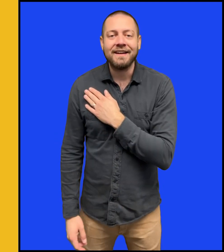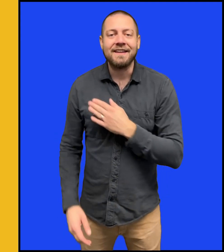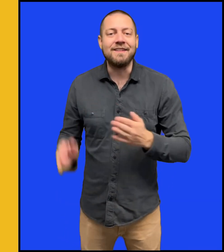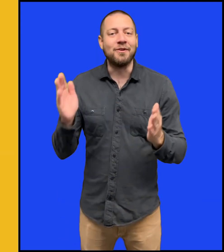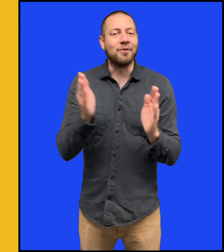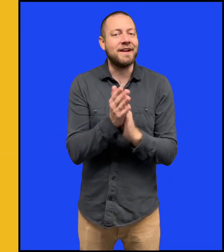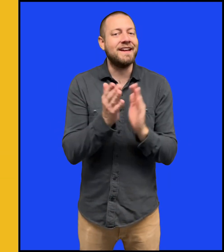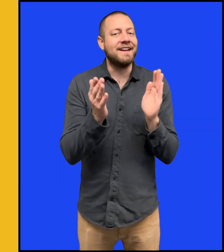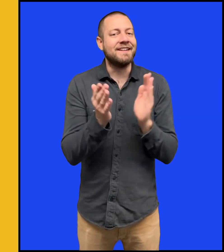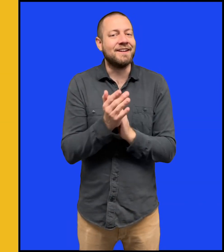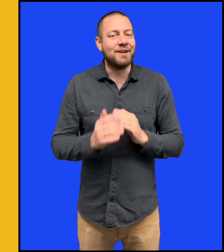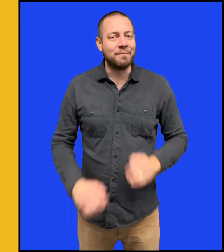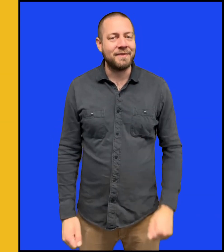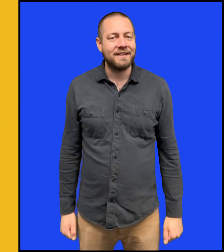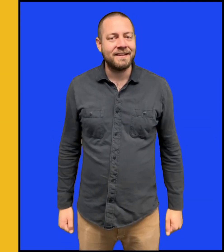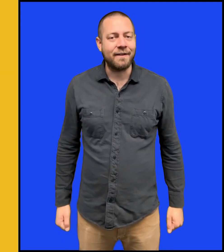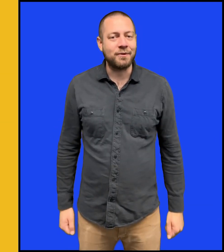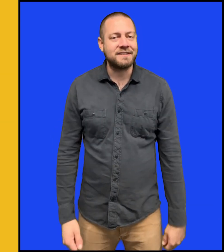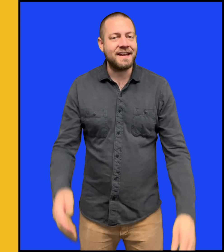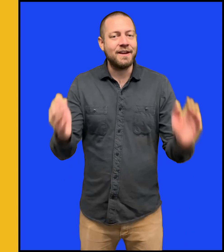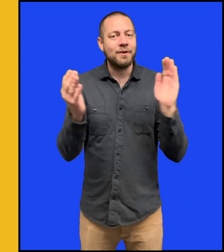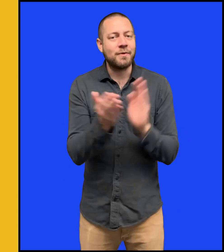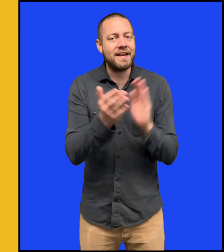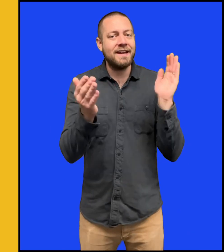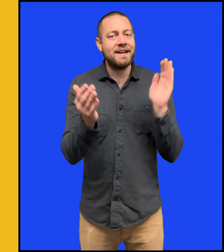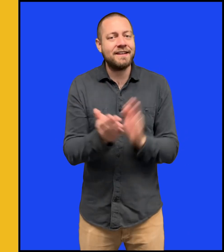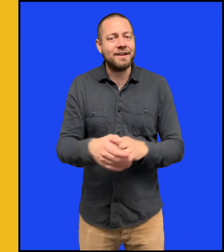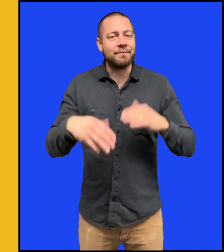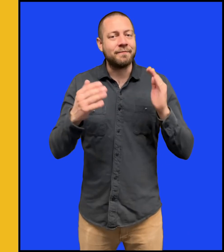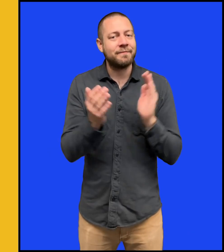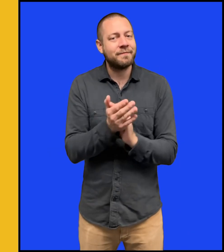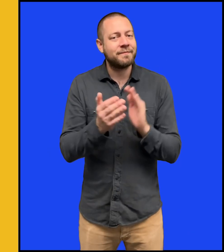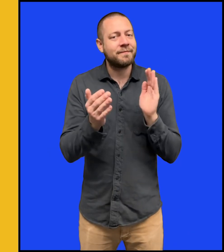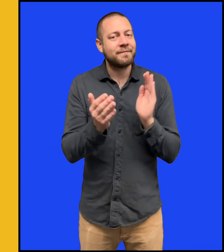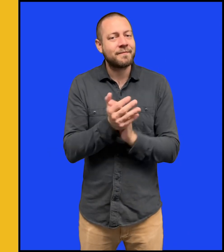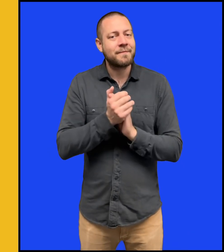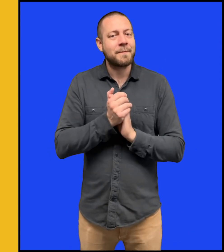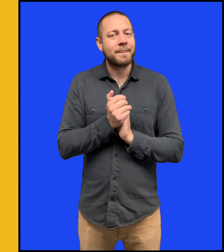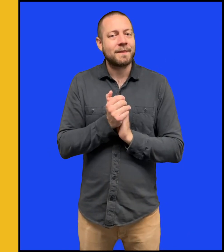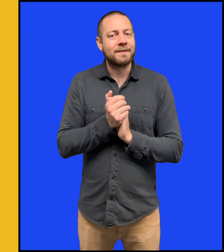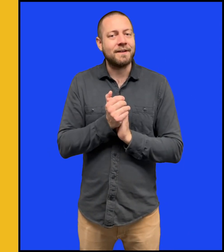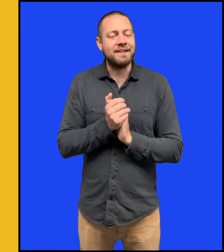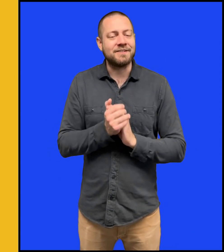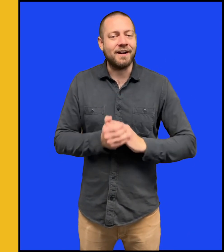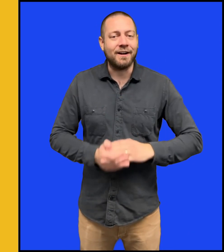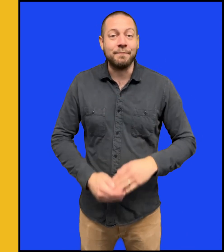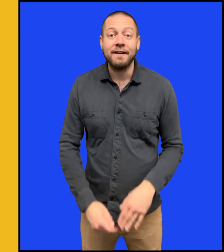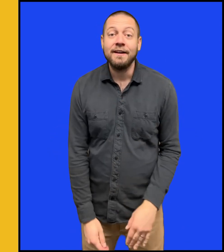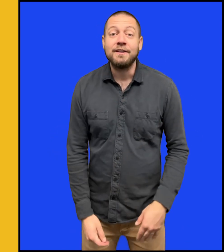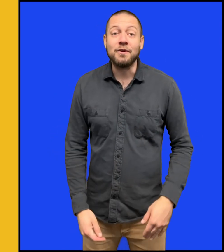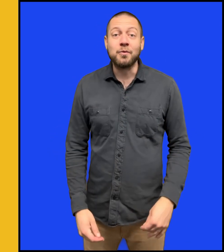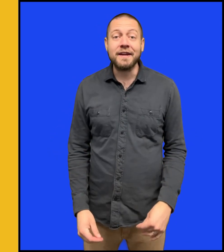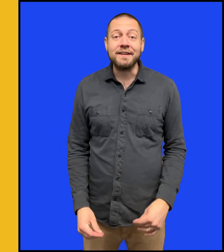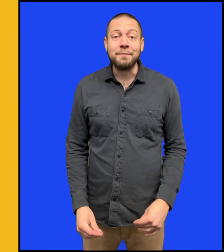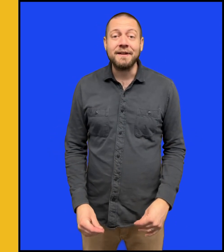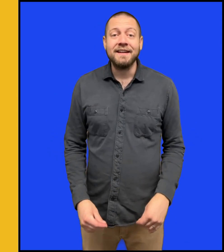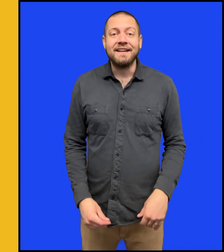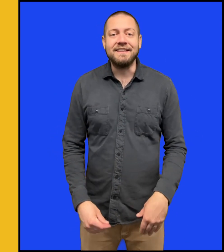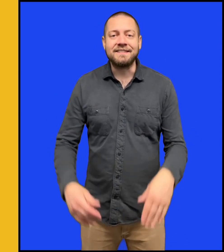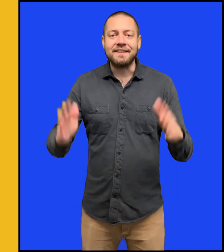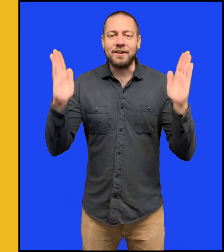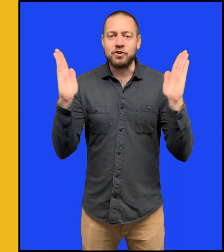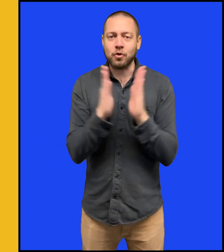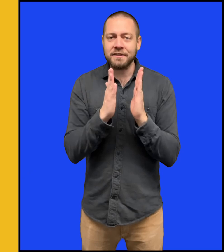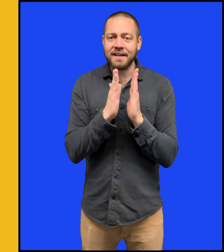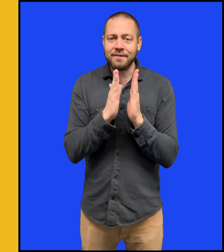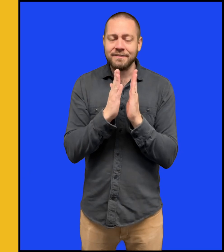called the rhythm. Everyone say rhythm. Great job. The rhythm